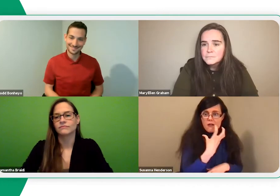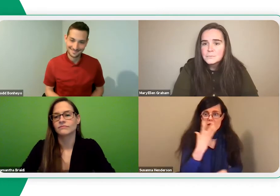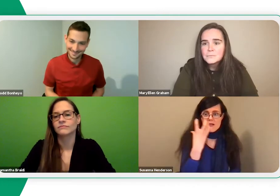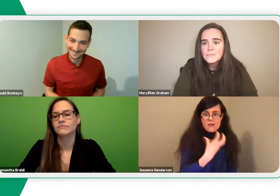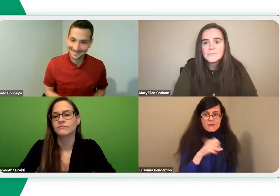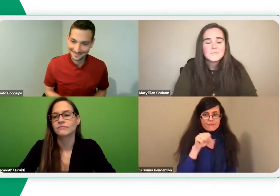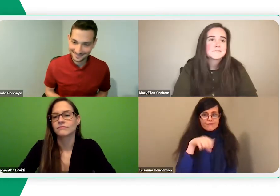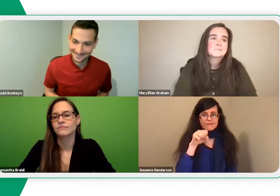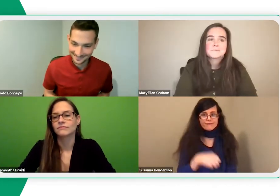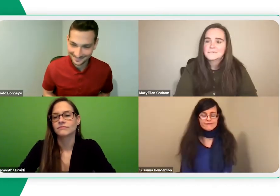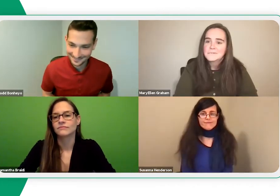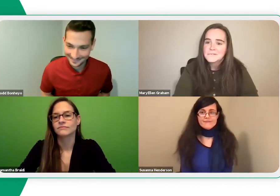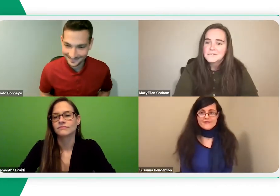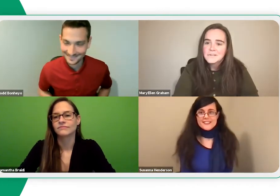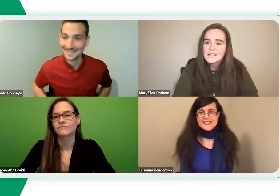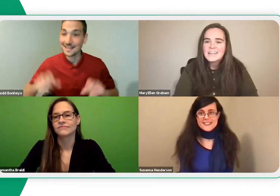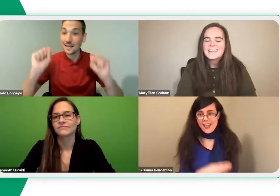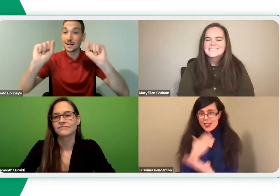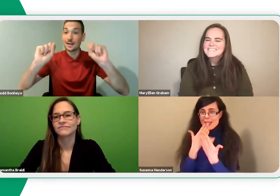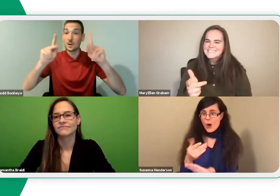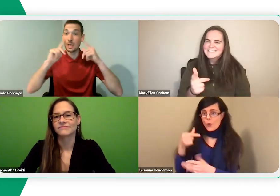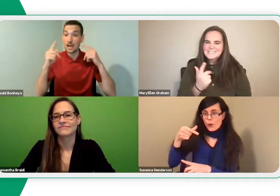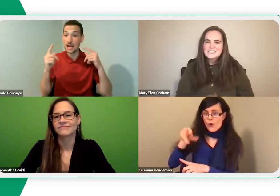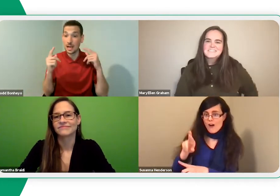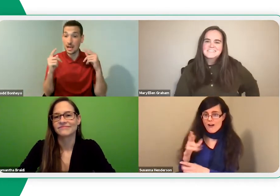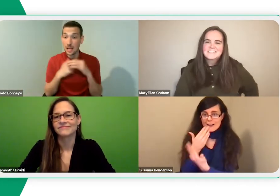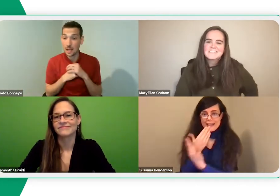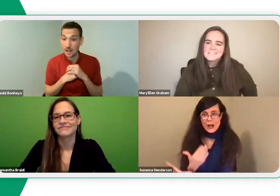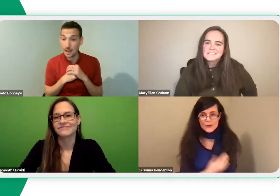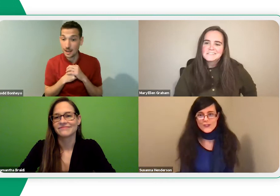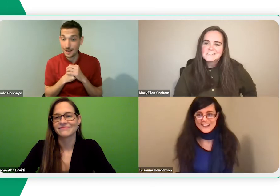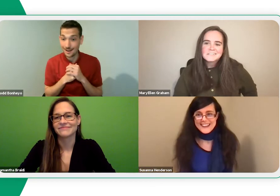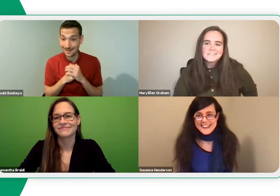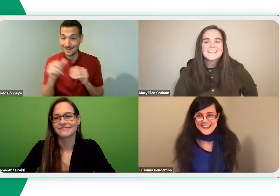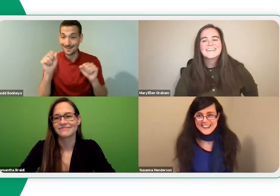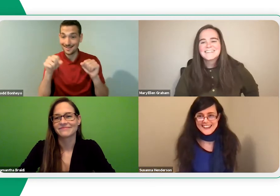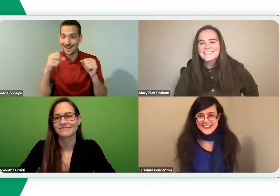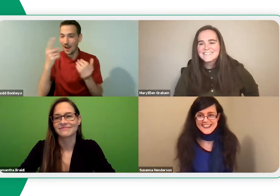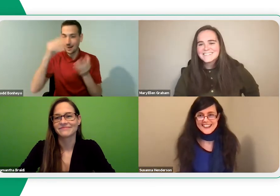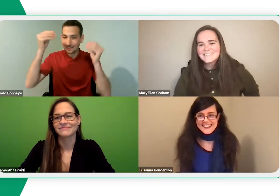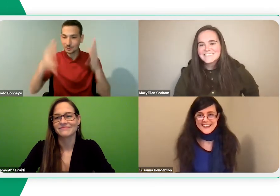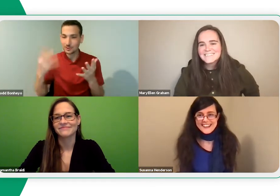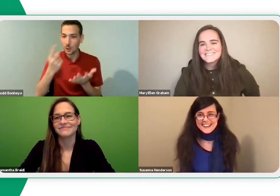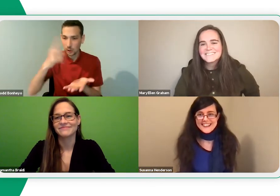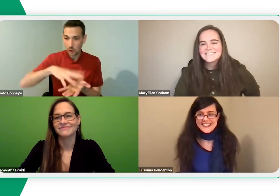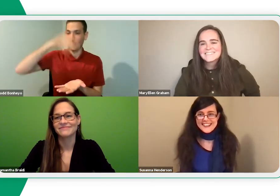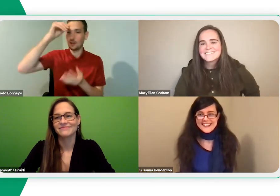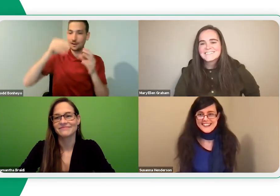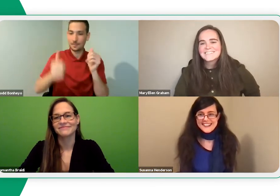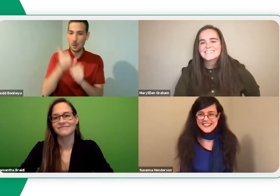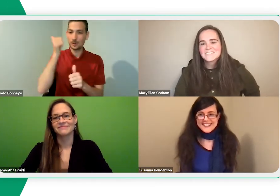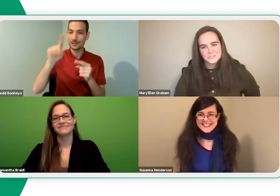was like, oh my goodness, this is so eye-opening. And so now, thank you to that quantitative reasoning